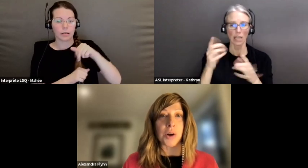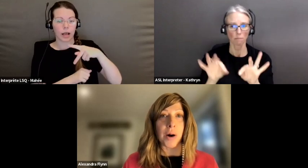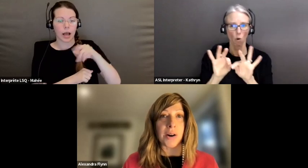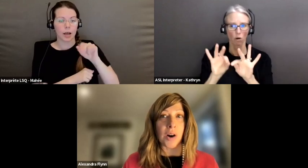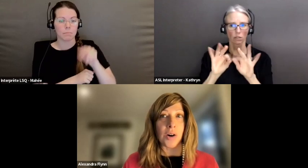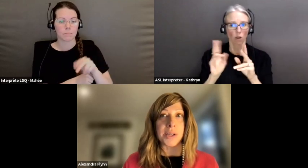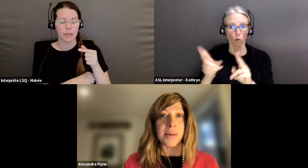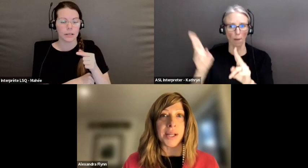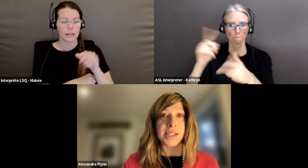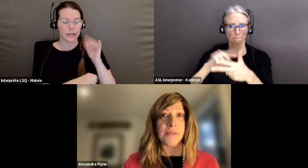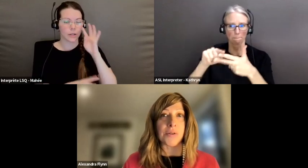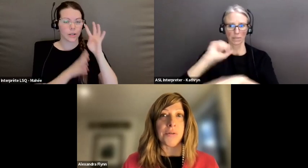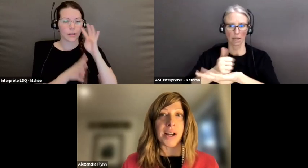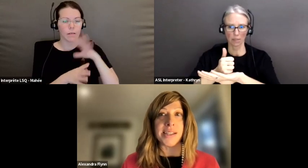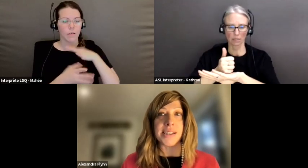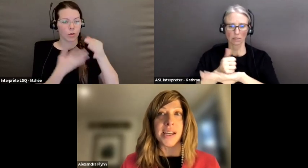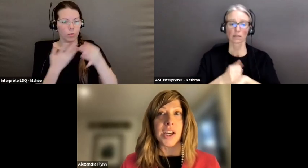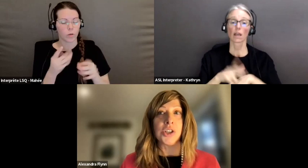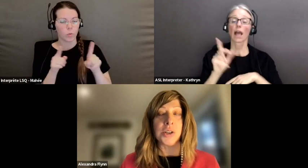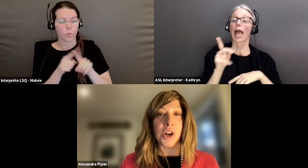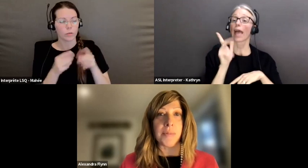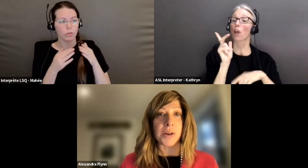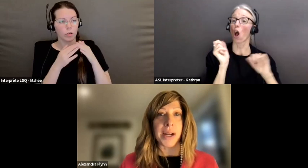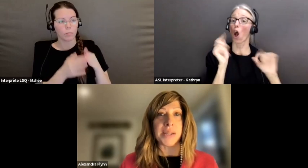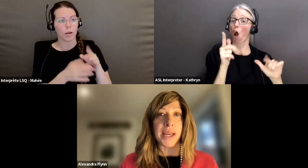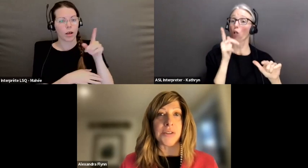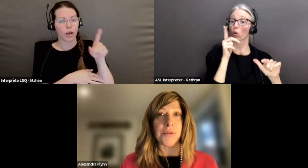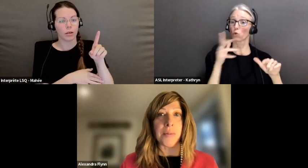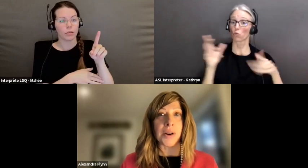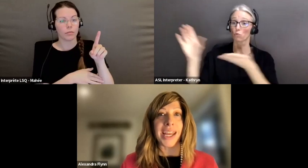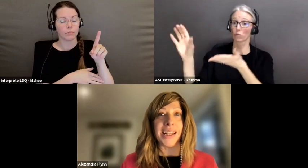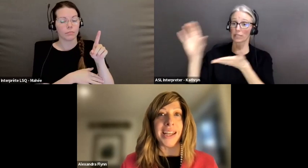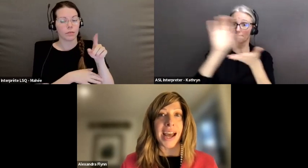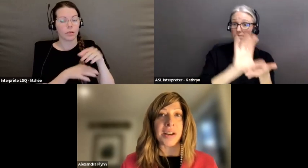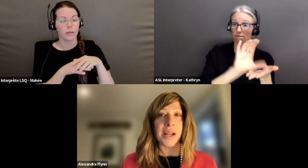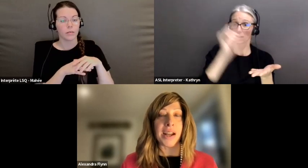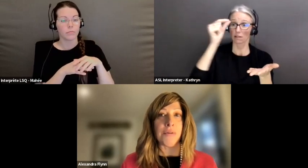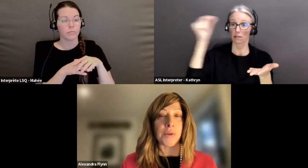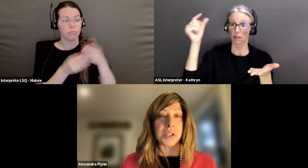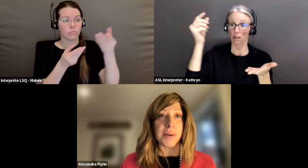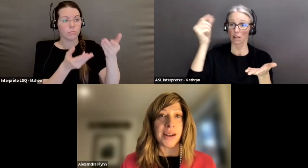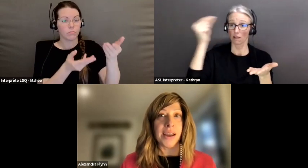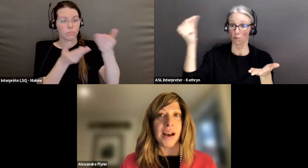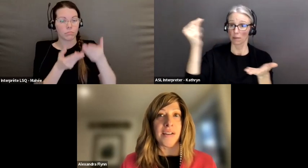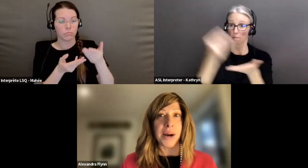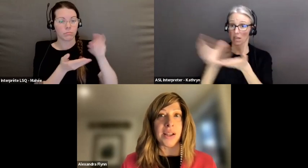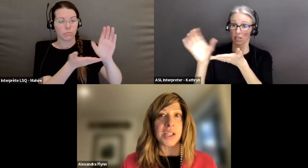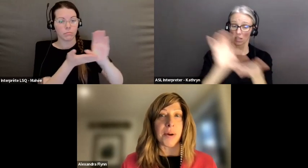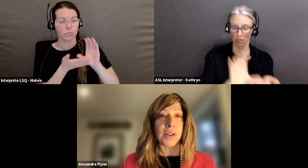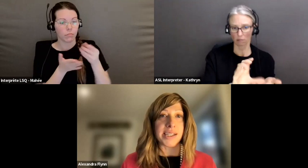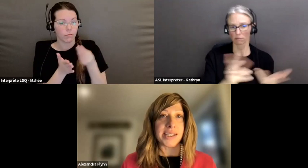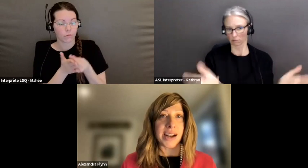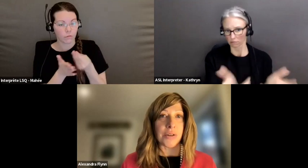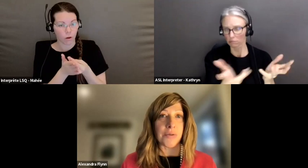government to require all recipients of federal funds to adopt a rights-based framework in the enactment and enforcement of